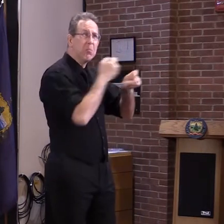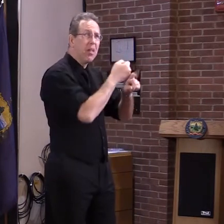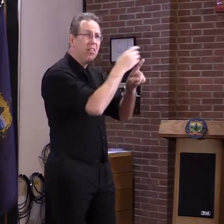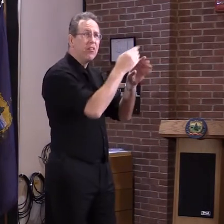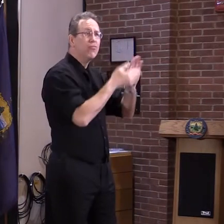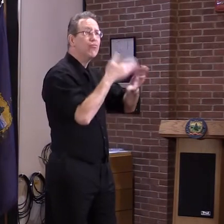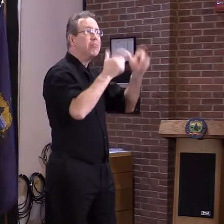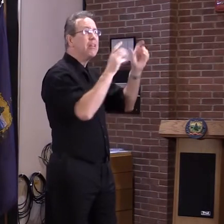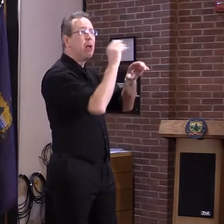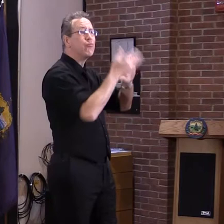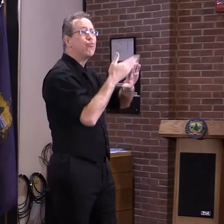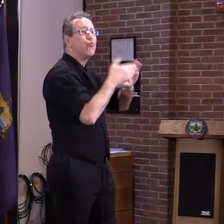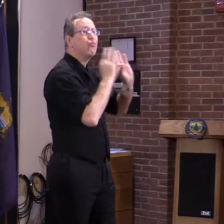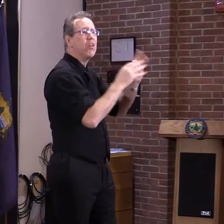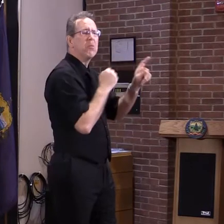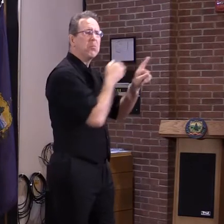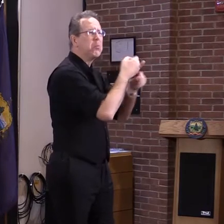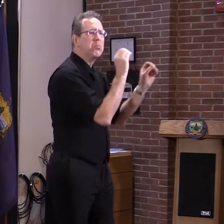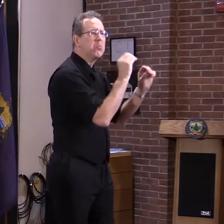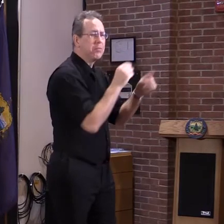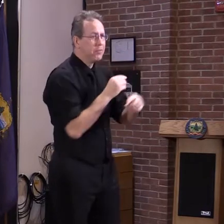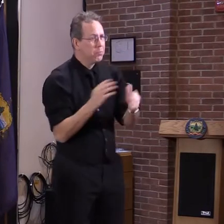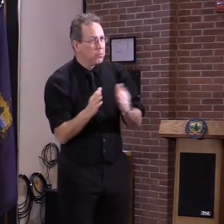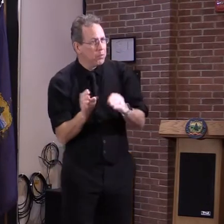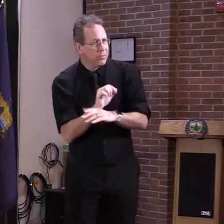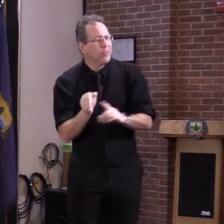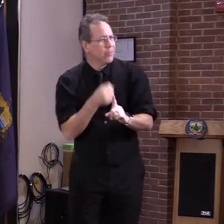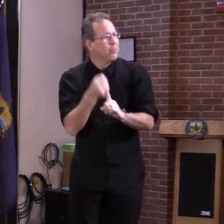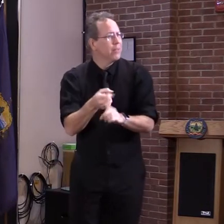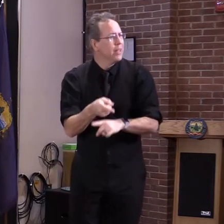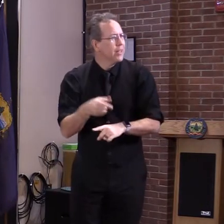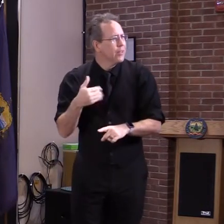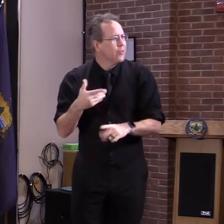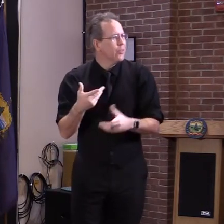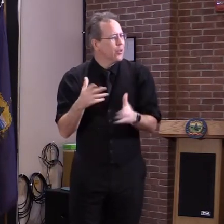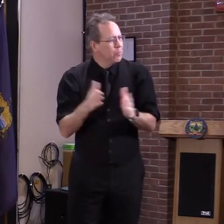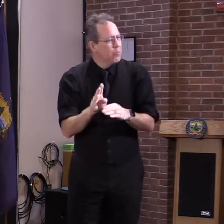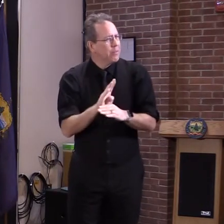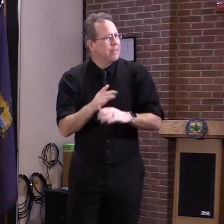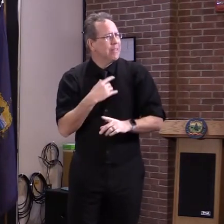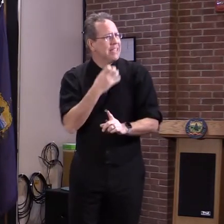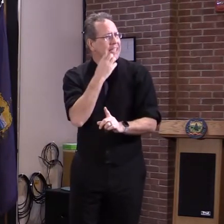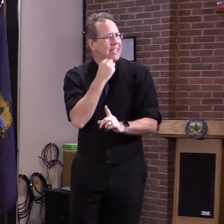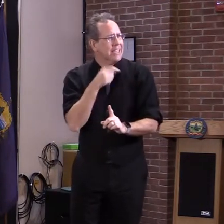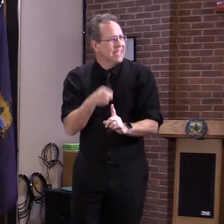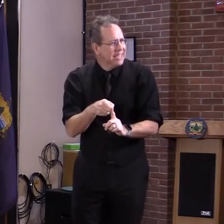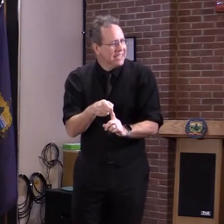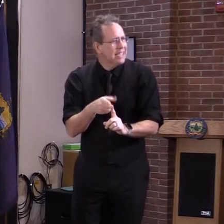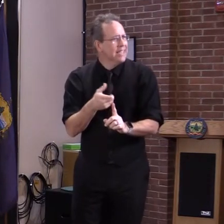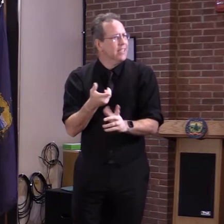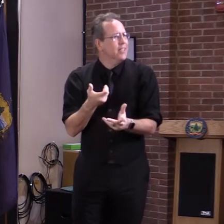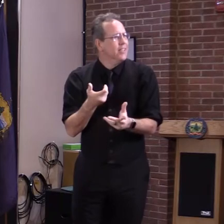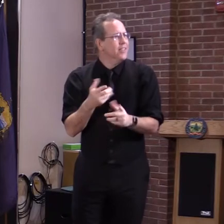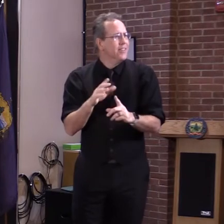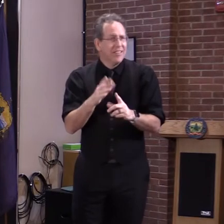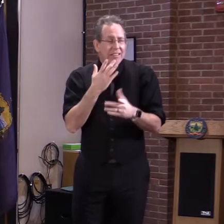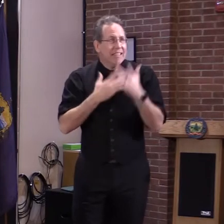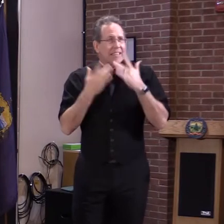doesn't impact larger businesses. It really is the smaller entities. And we're in desperate need,